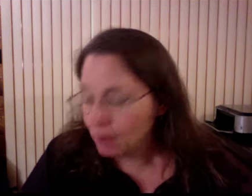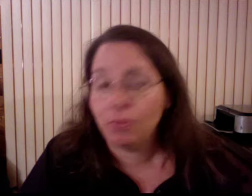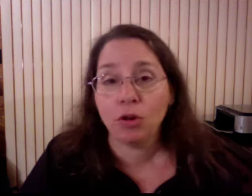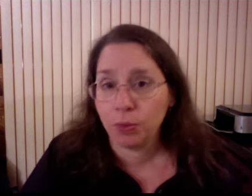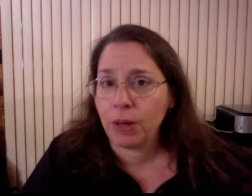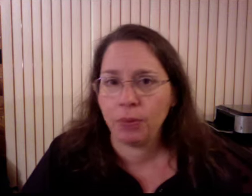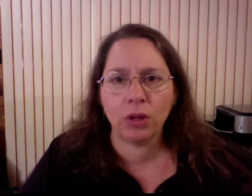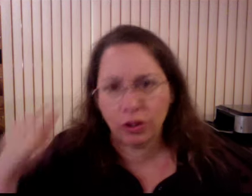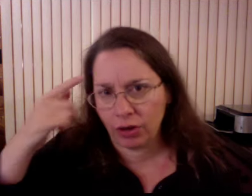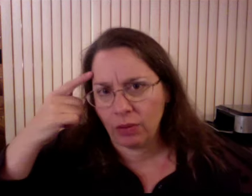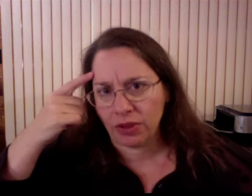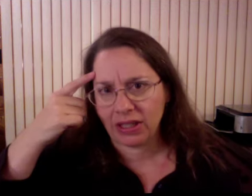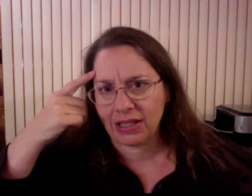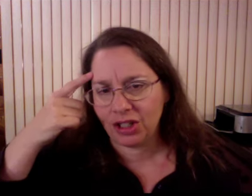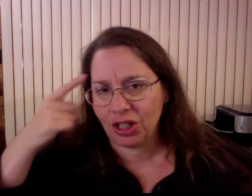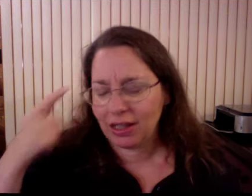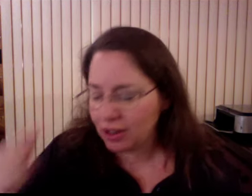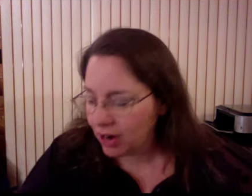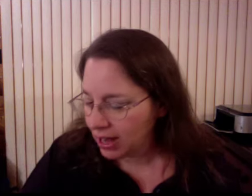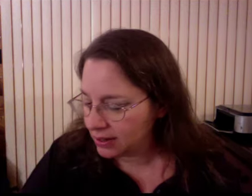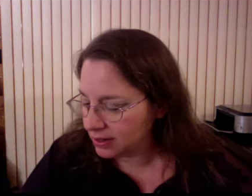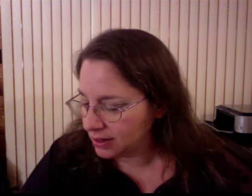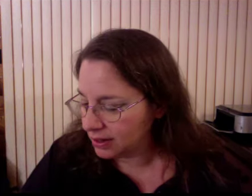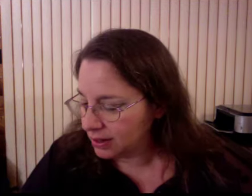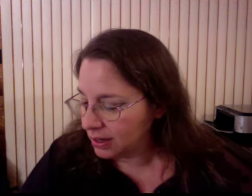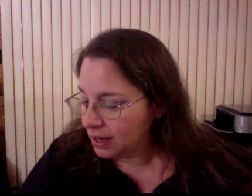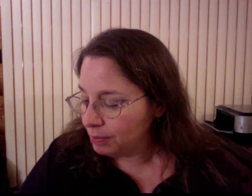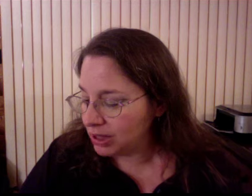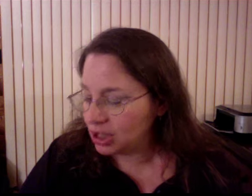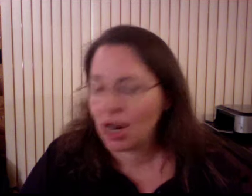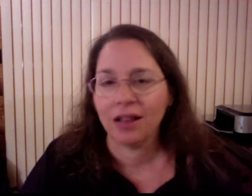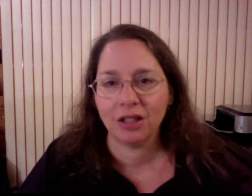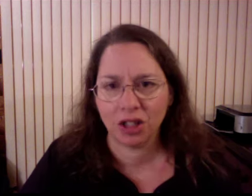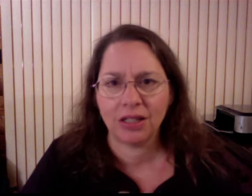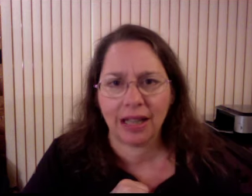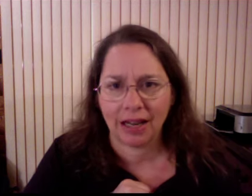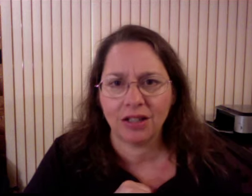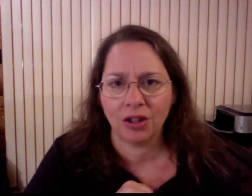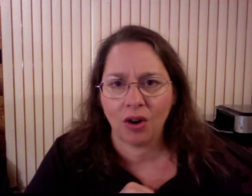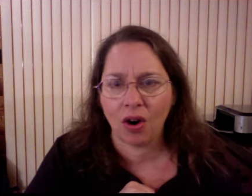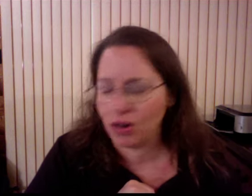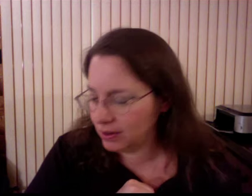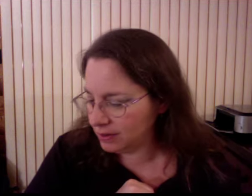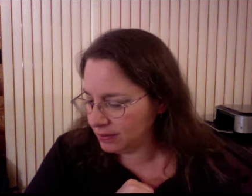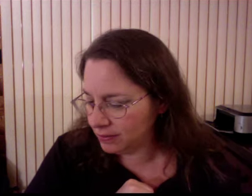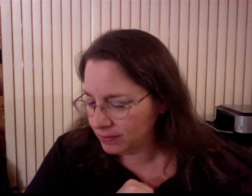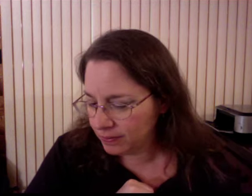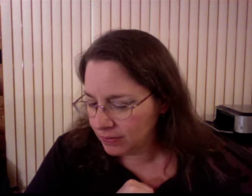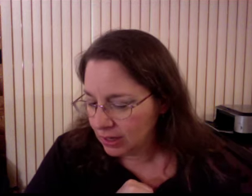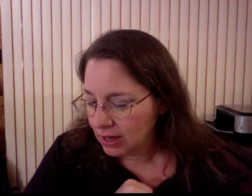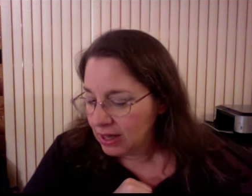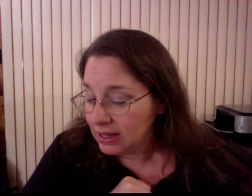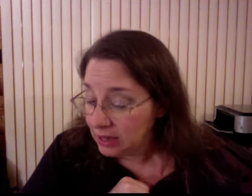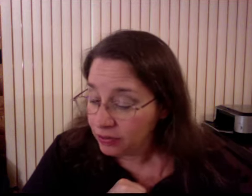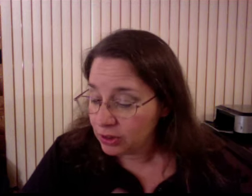Most people will agree with this teaching in their heads, but the challenge is to get it to your heart. The difference